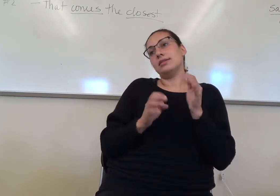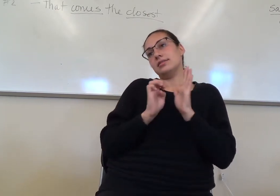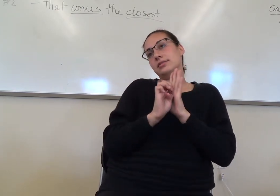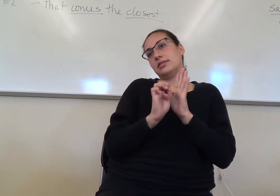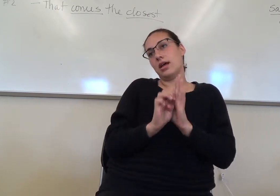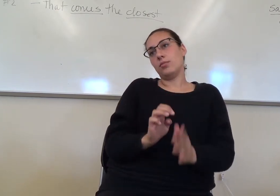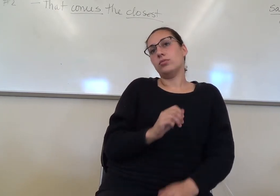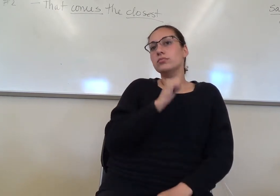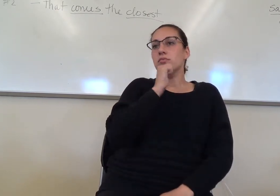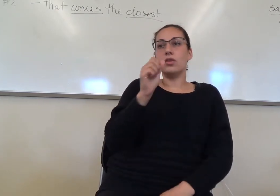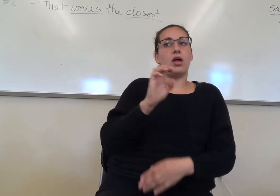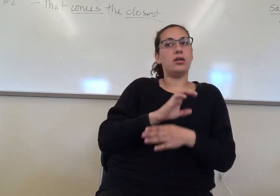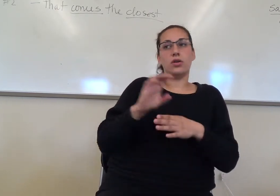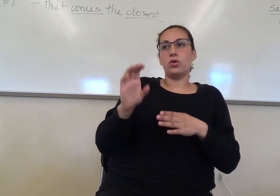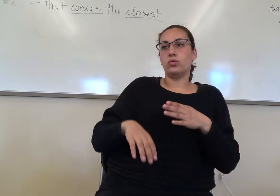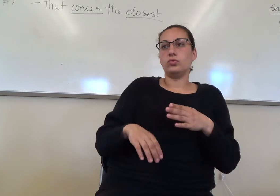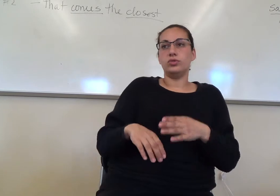a concluding sentence.